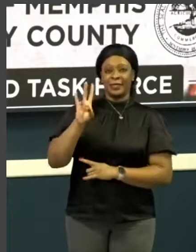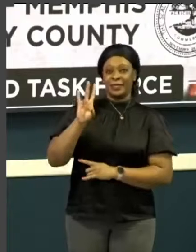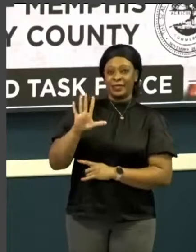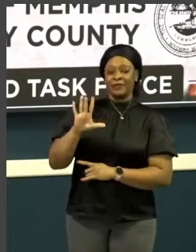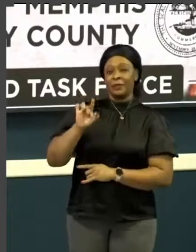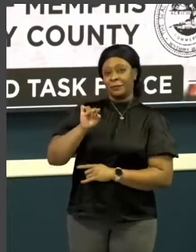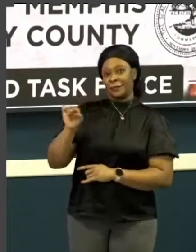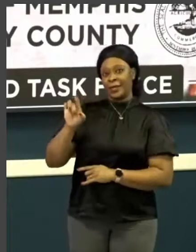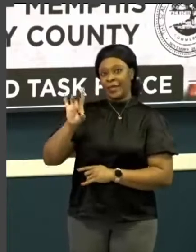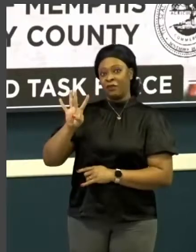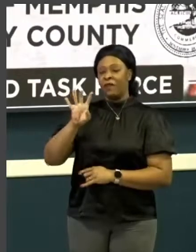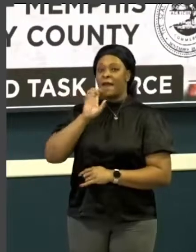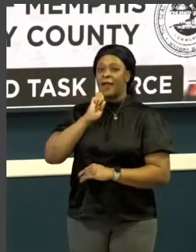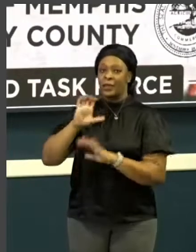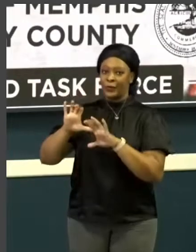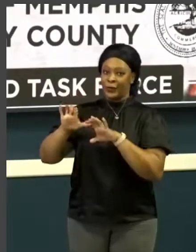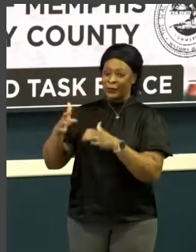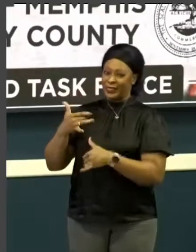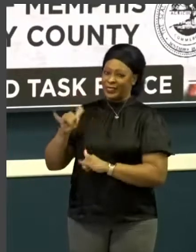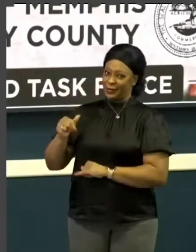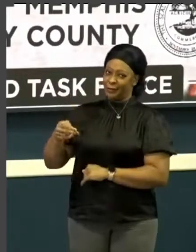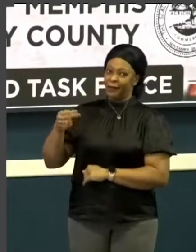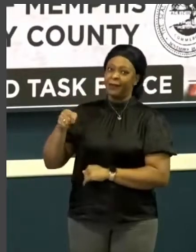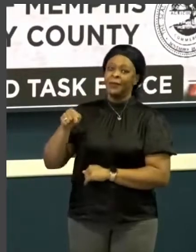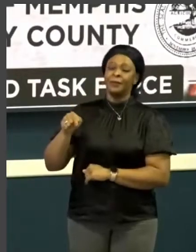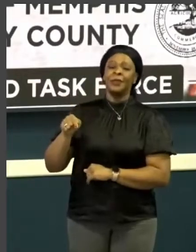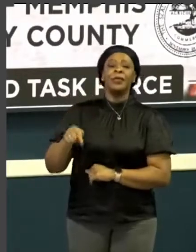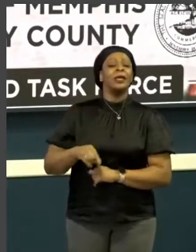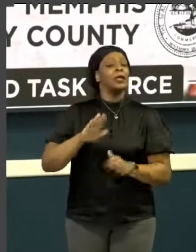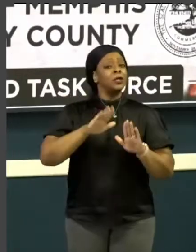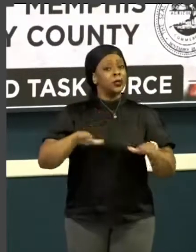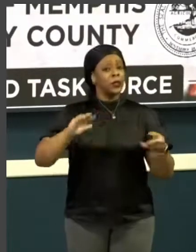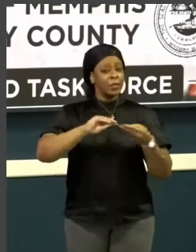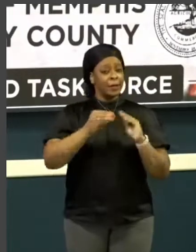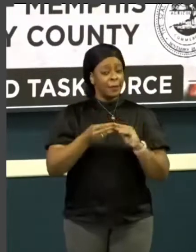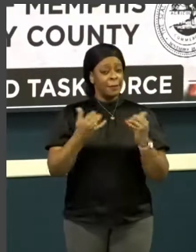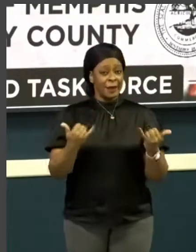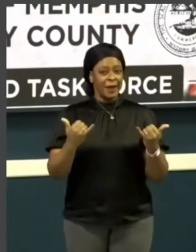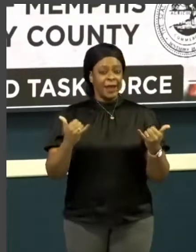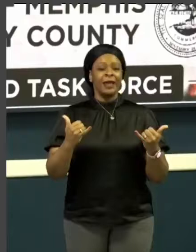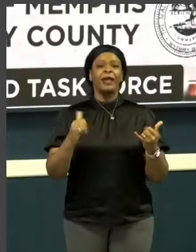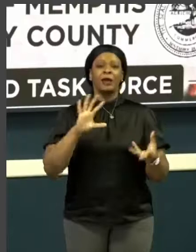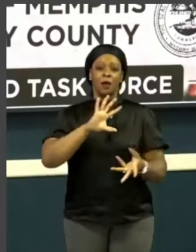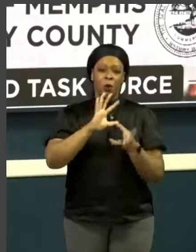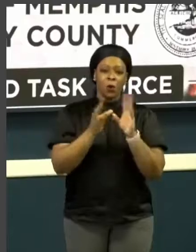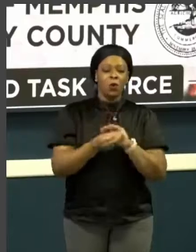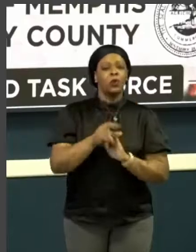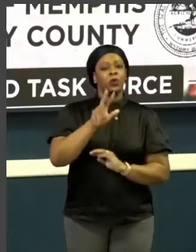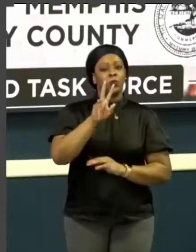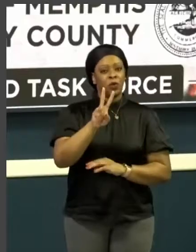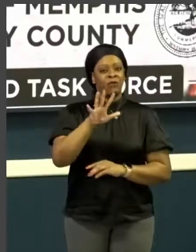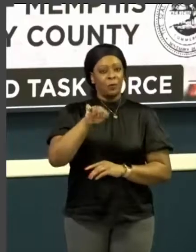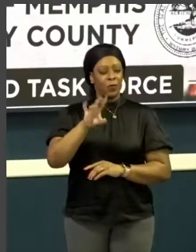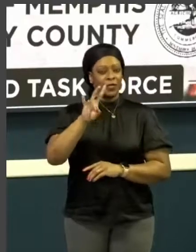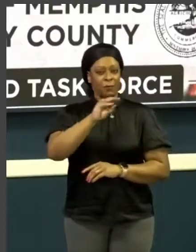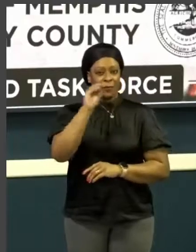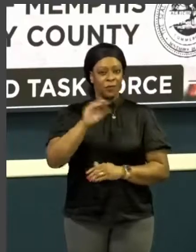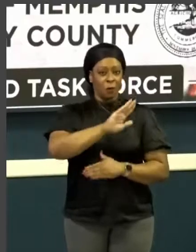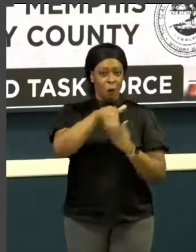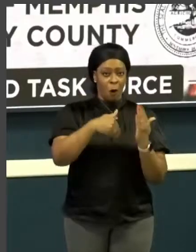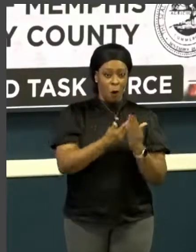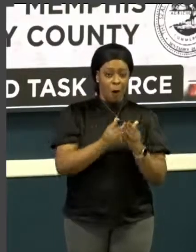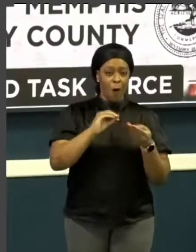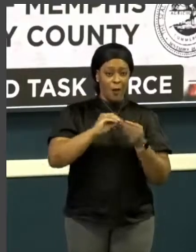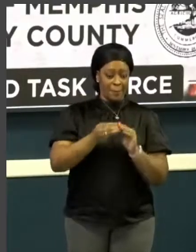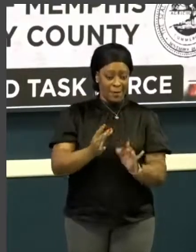to 84-year-old age group. Pediatric cases now make up 25.7% of all